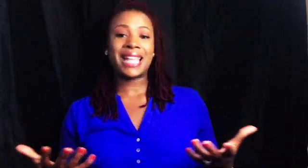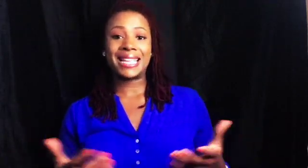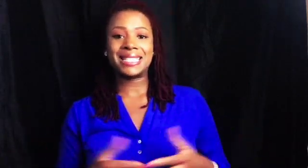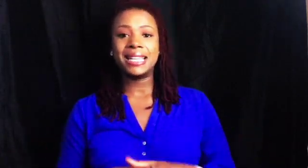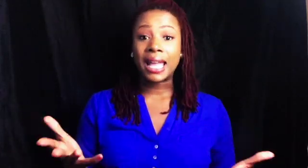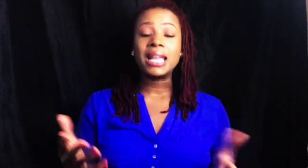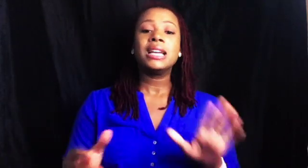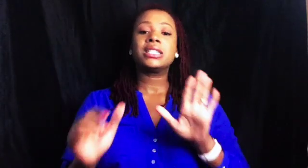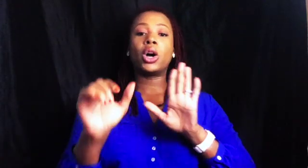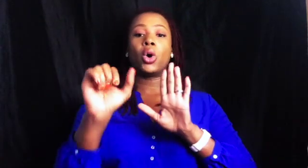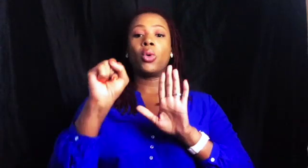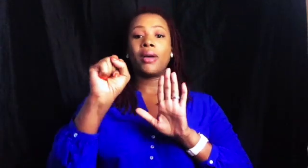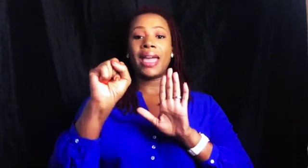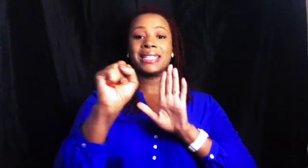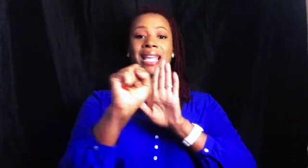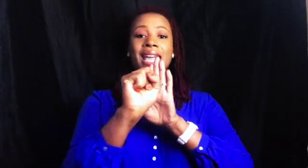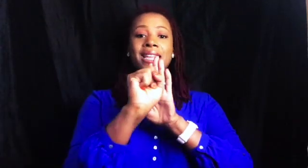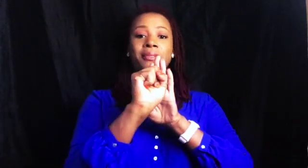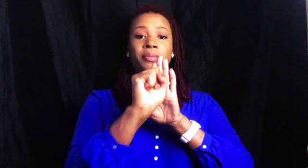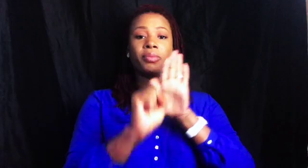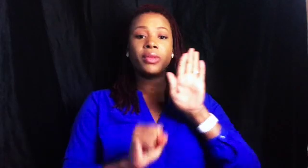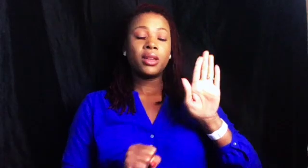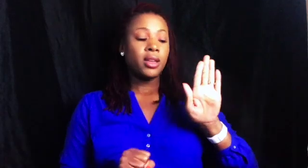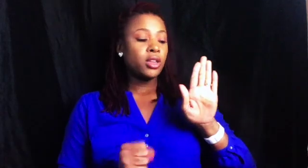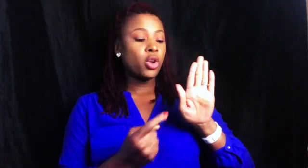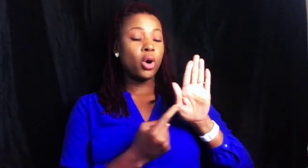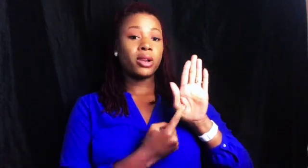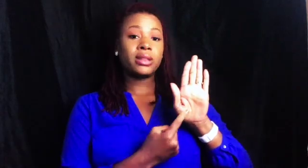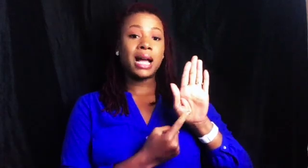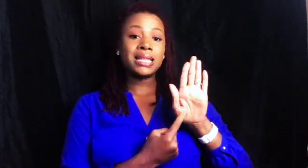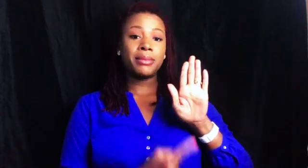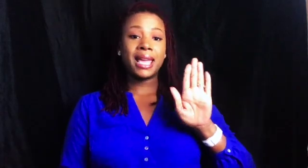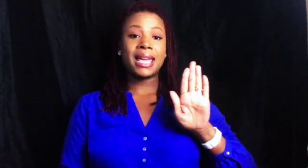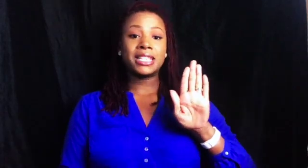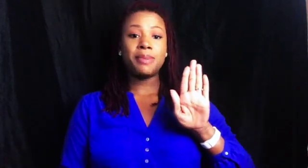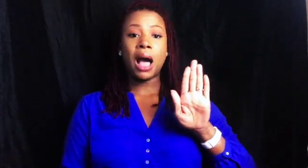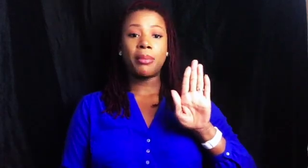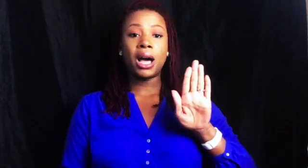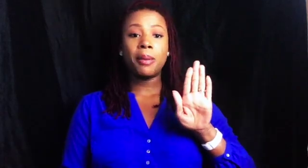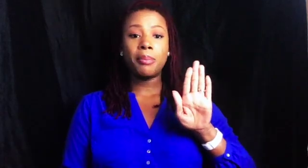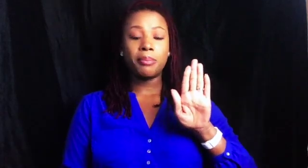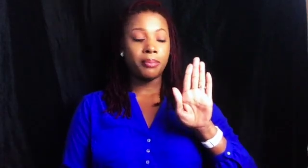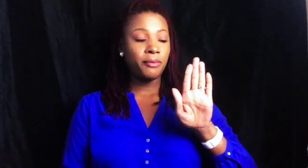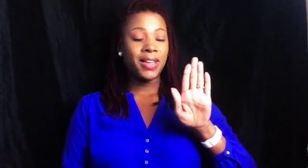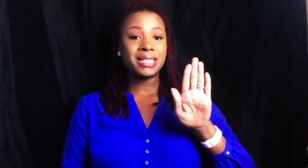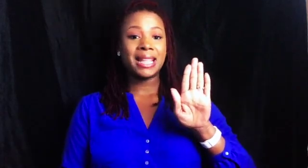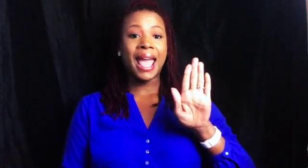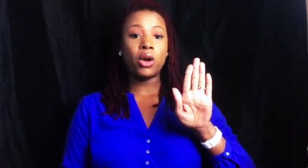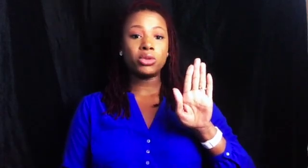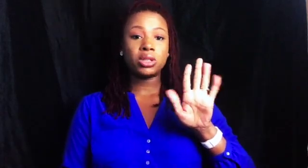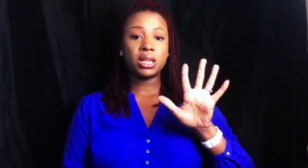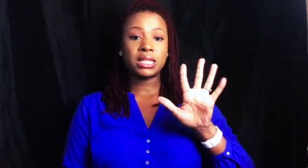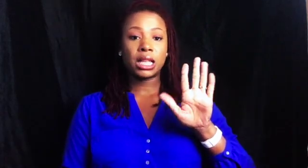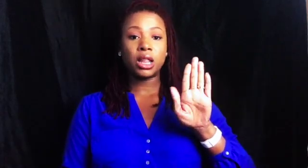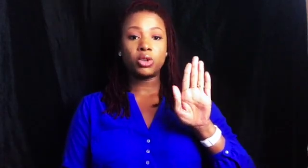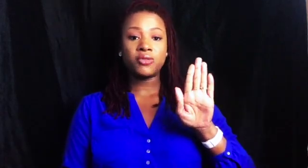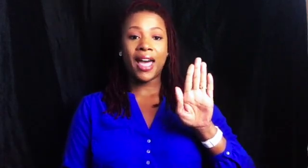state. So S hand, your non-dominant hand is palm up, facing out. It's a closed 5